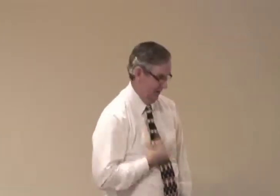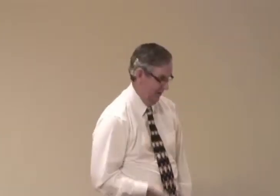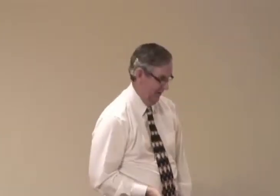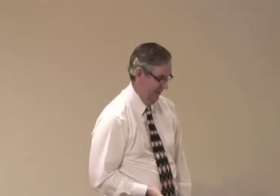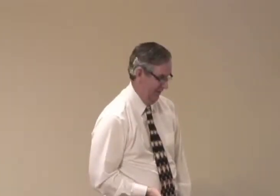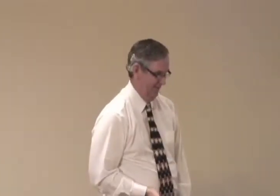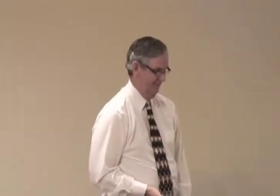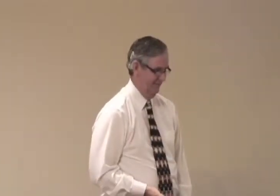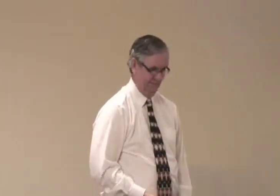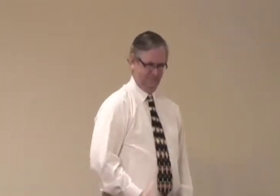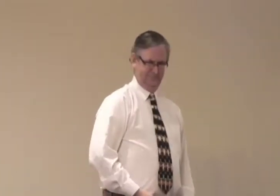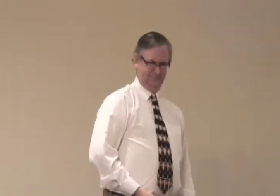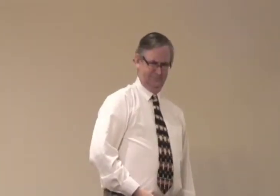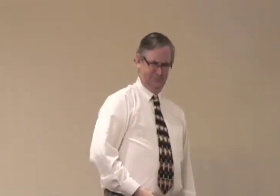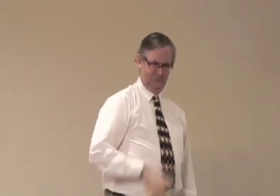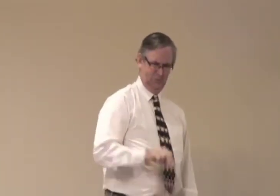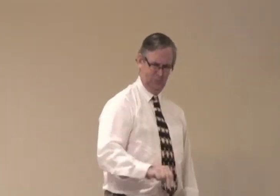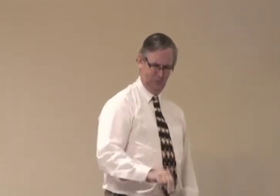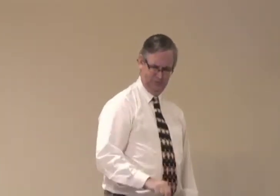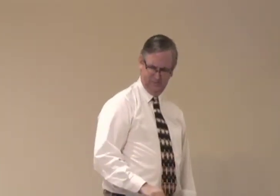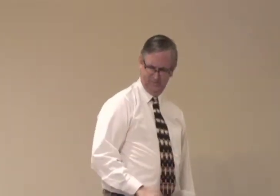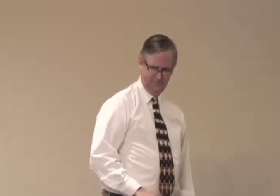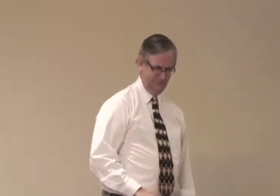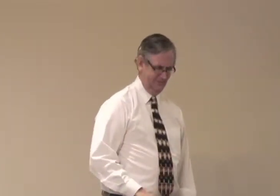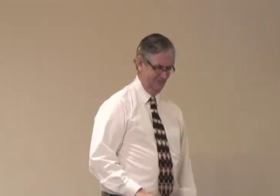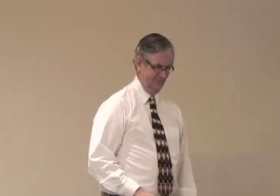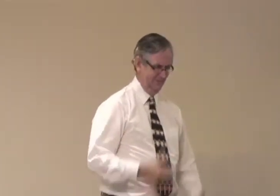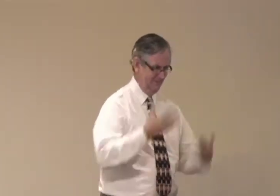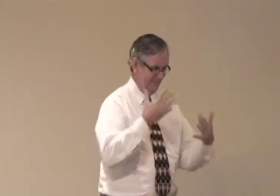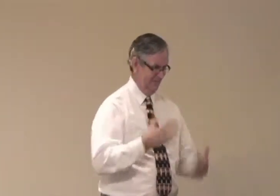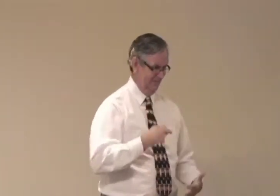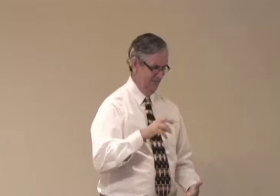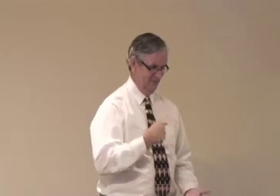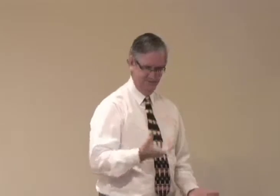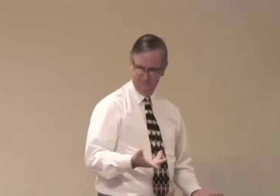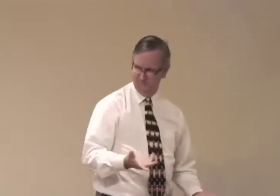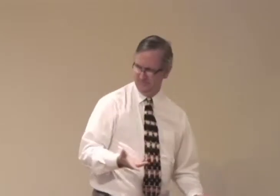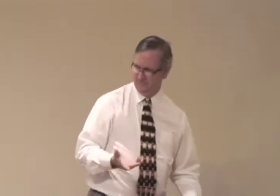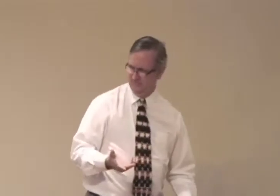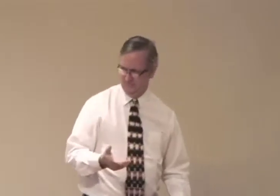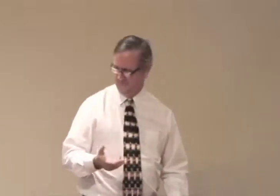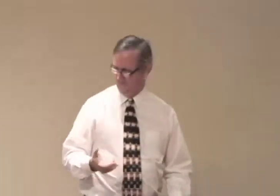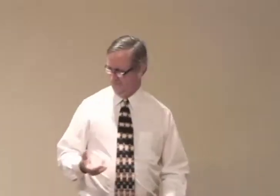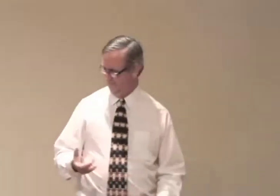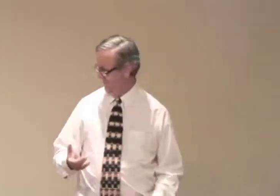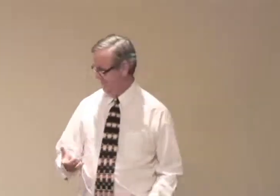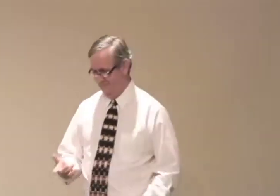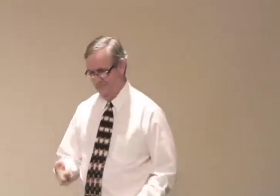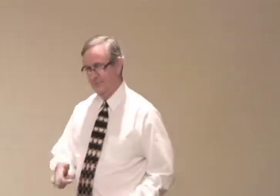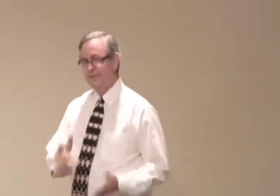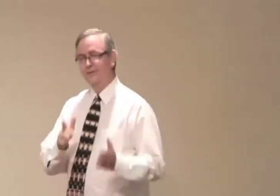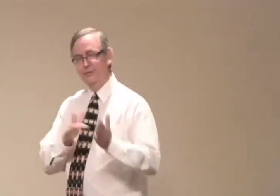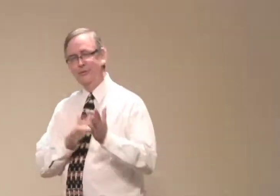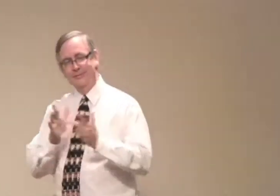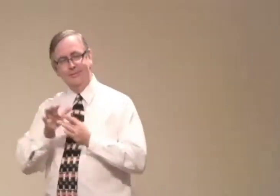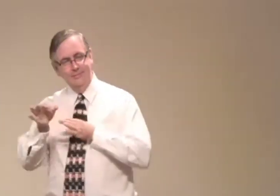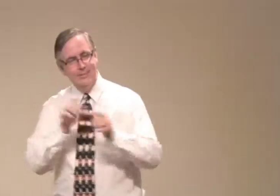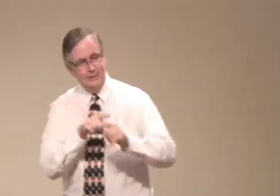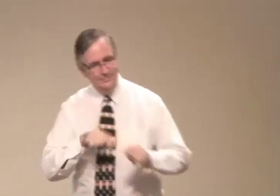like to hear news like that. I wouldn't want to believe that. That would be tragic news. But